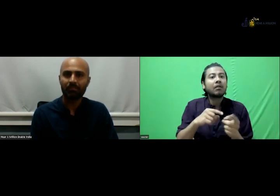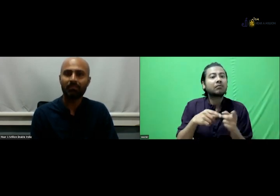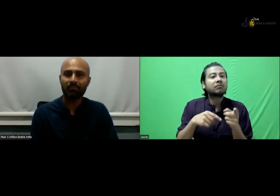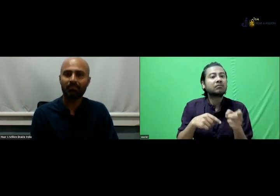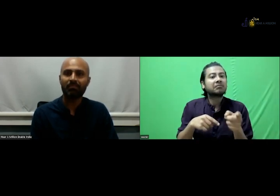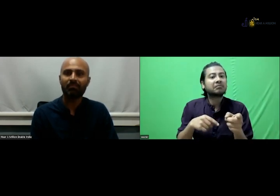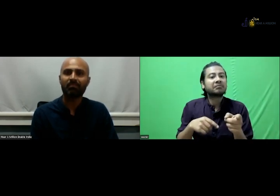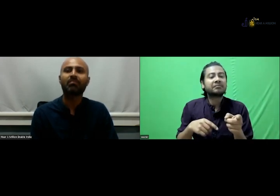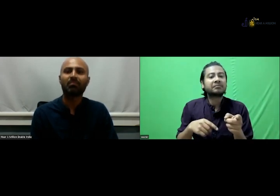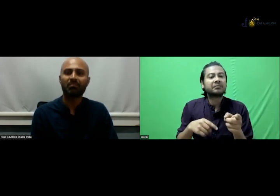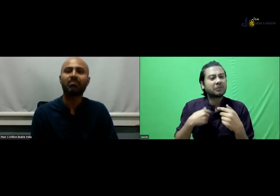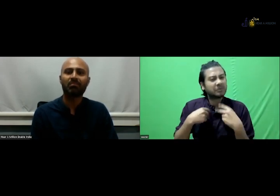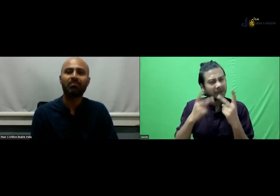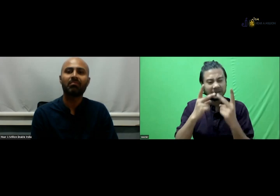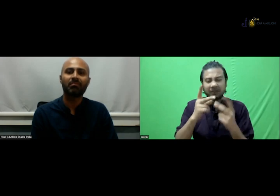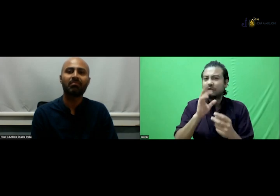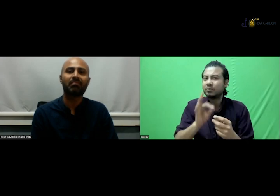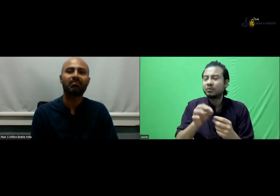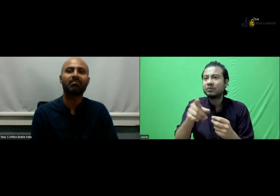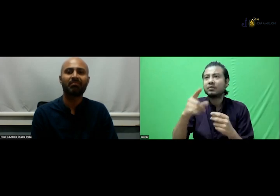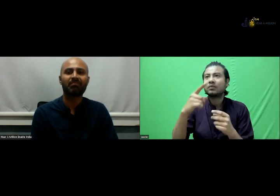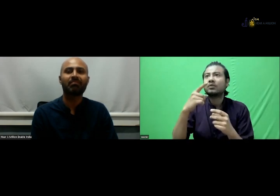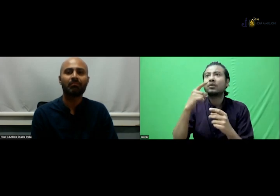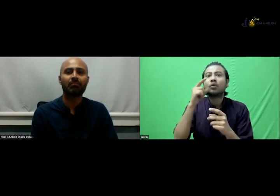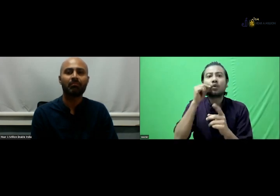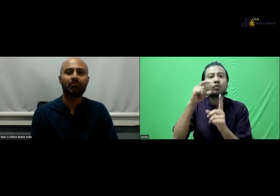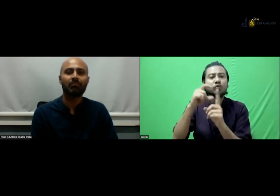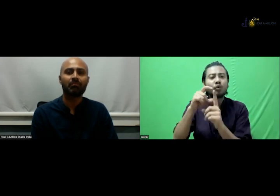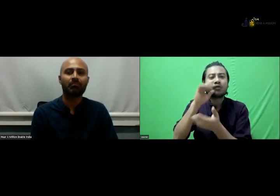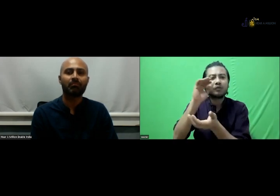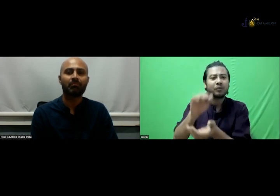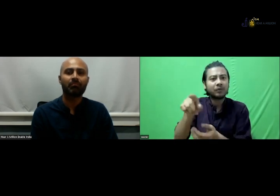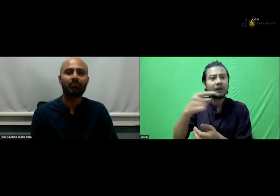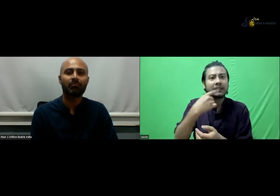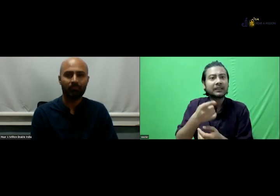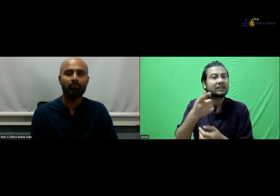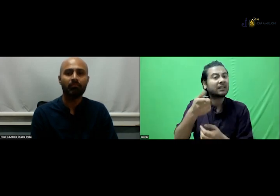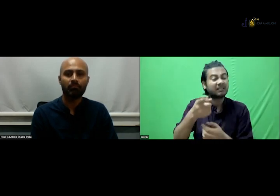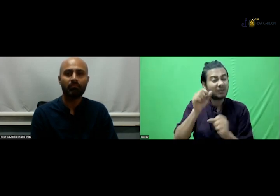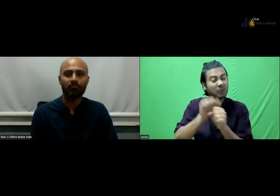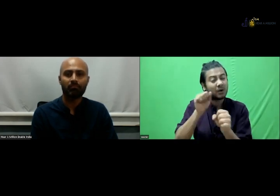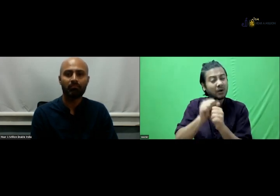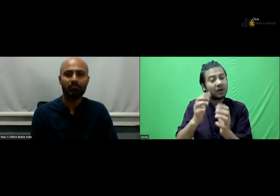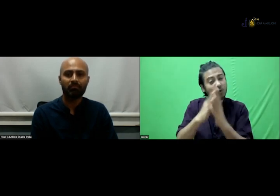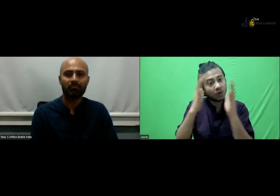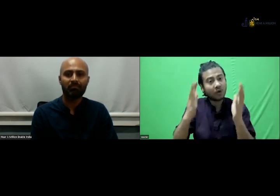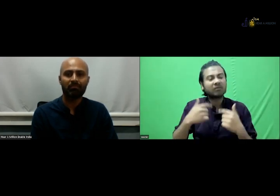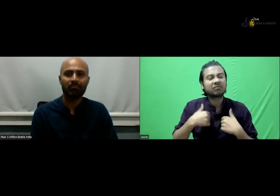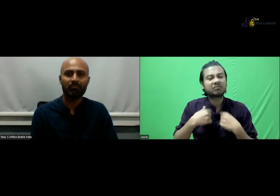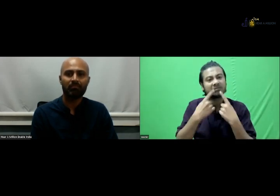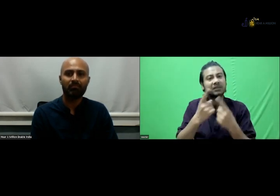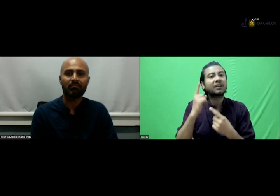studying, and she has to manage the interpreter as well. So I've seen that Dhruva,